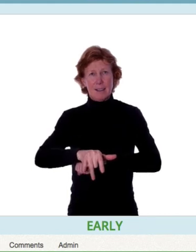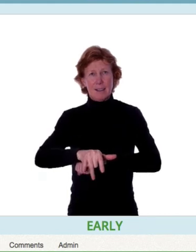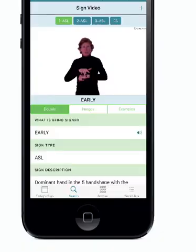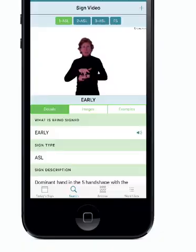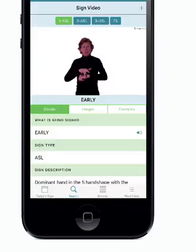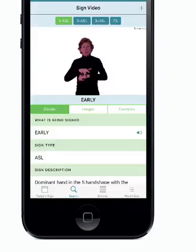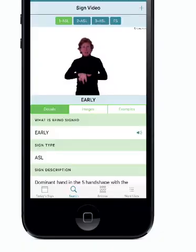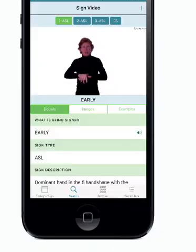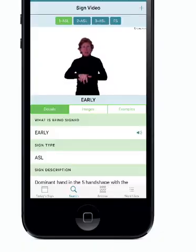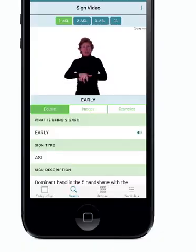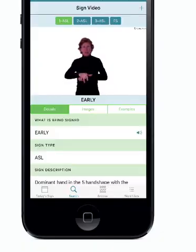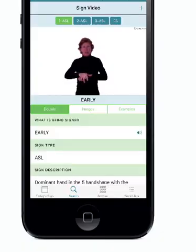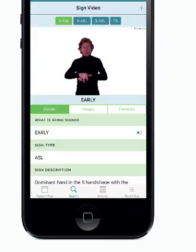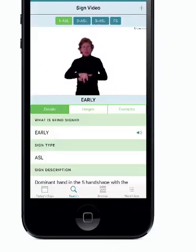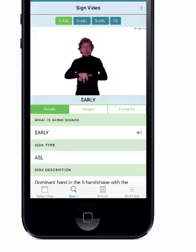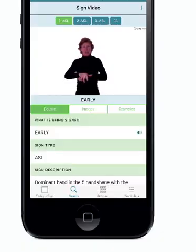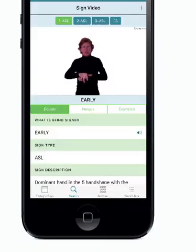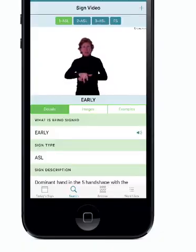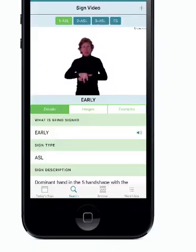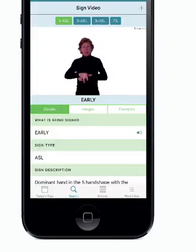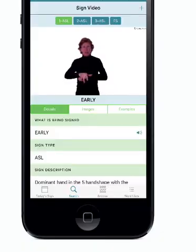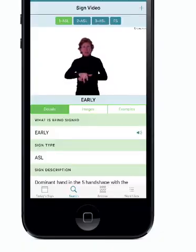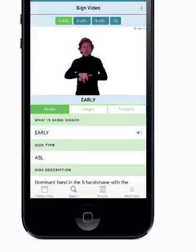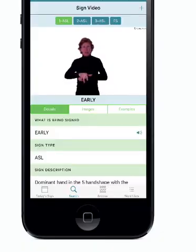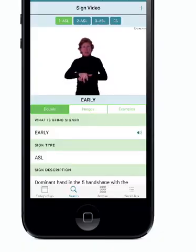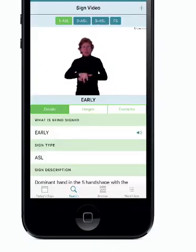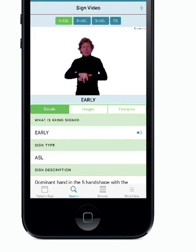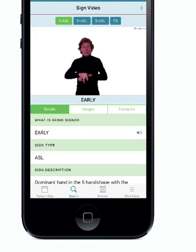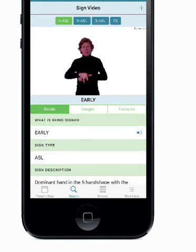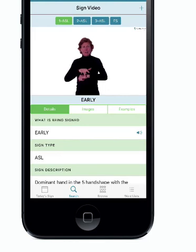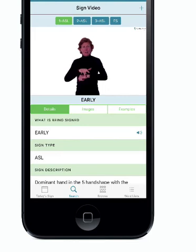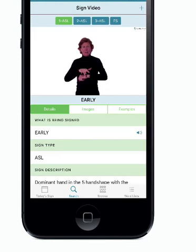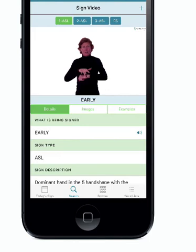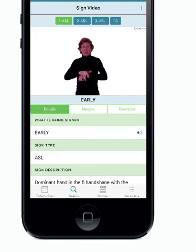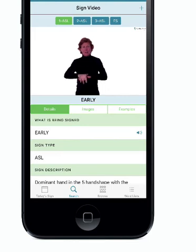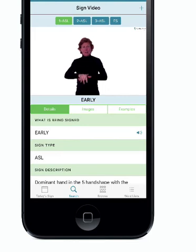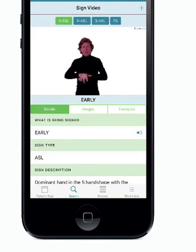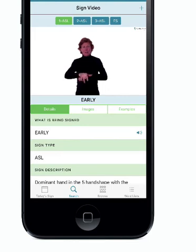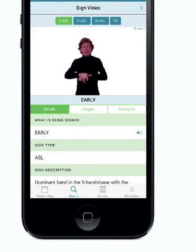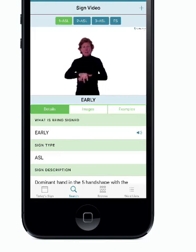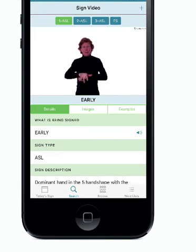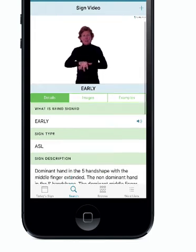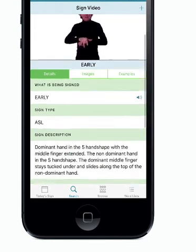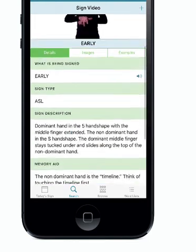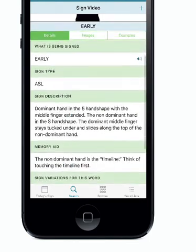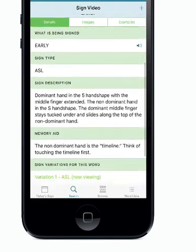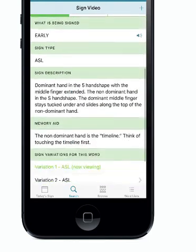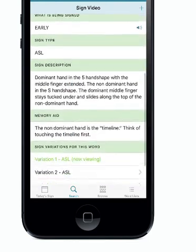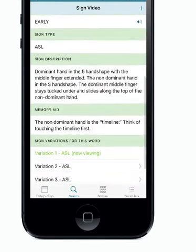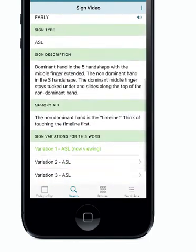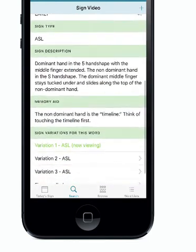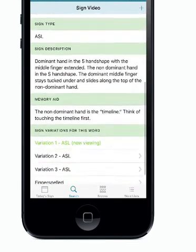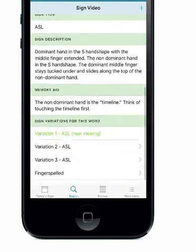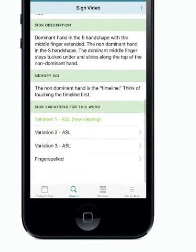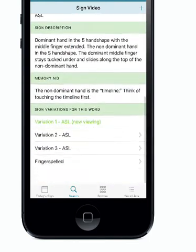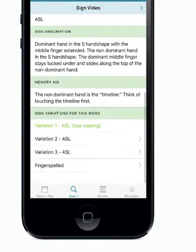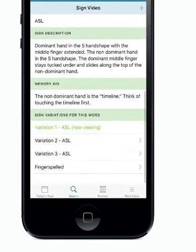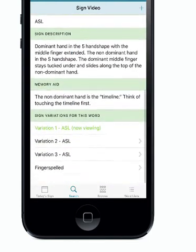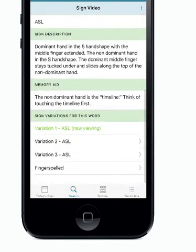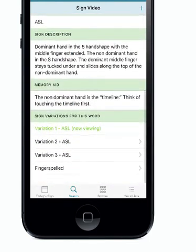feature on your smartphone app alone is extremely helpful in learning. I've had a lot of students that, were